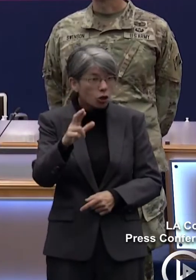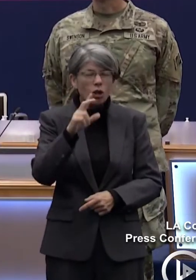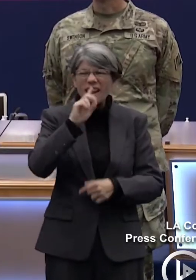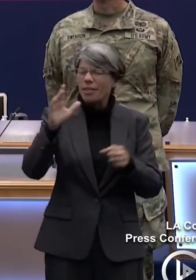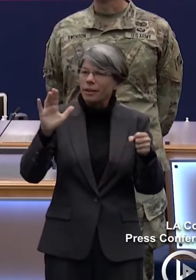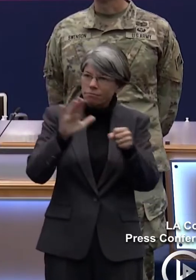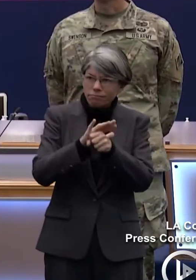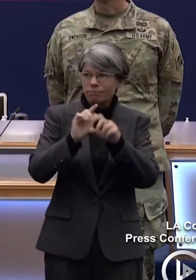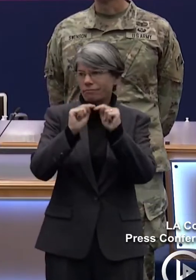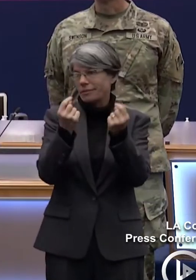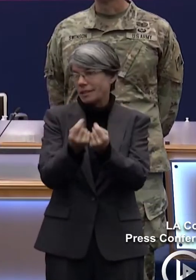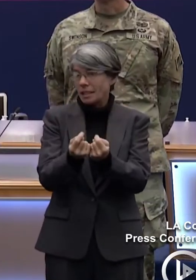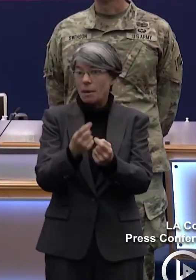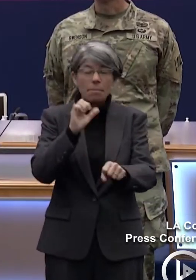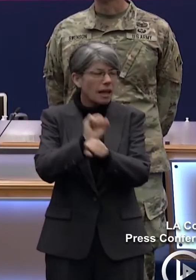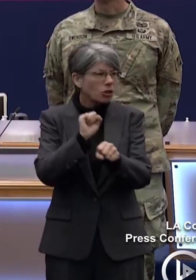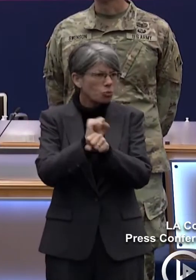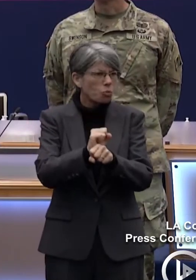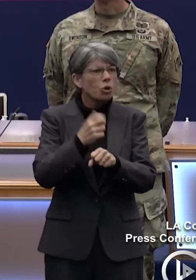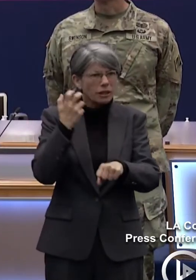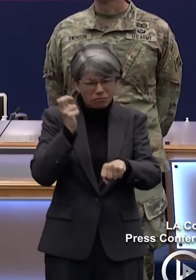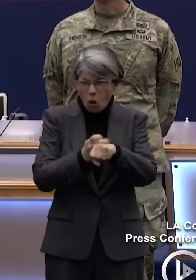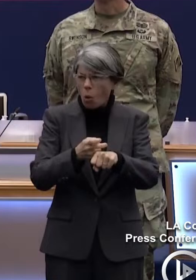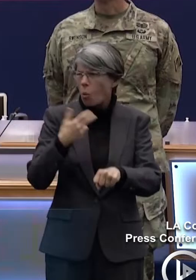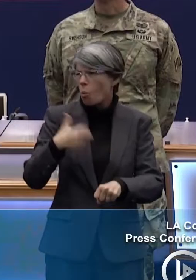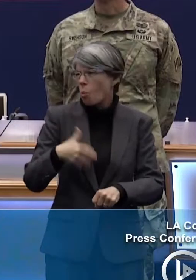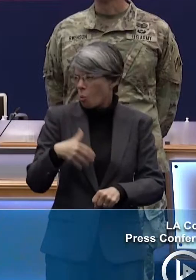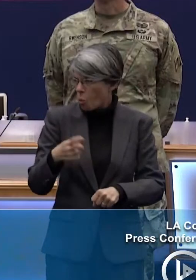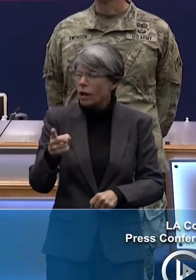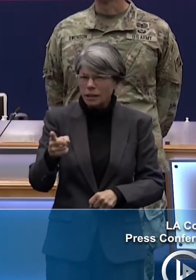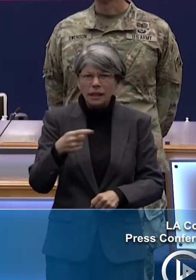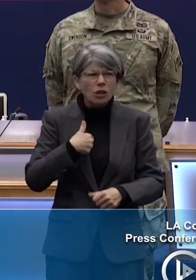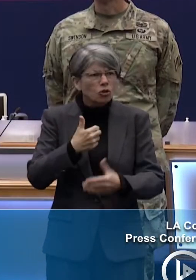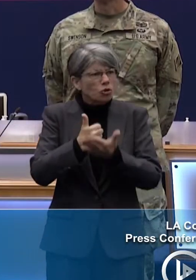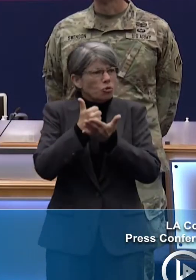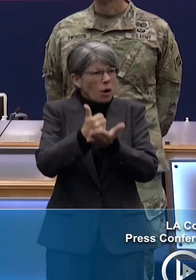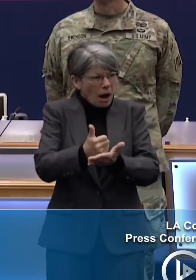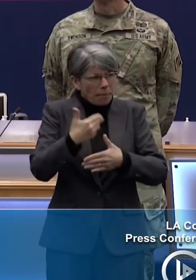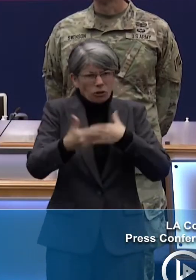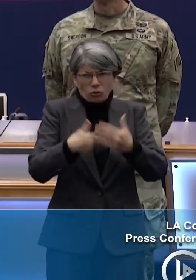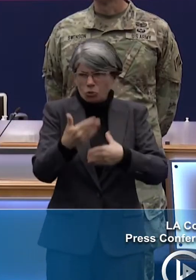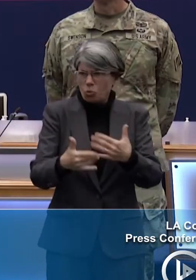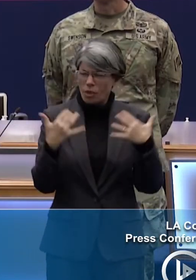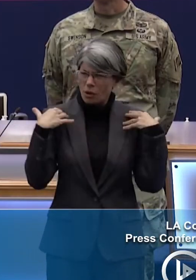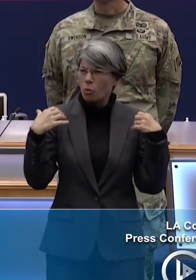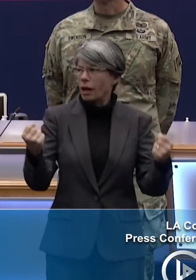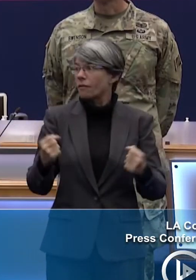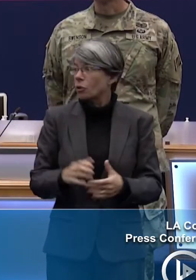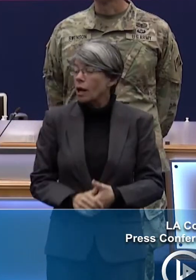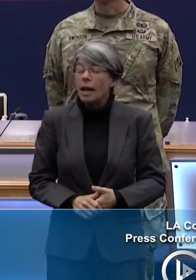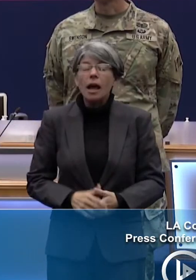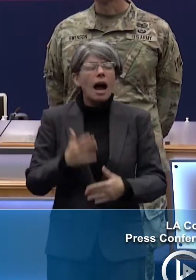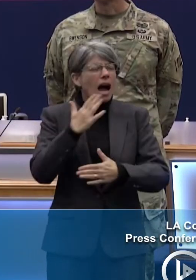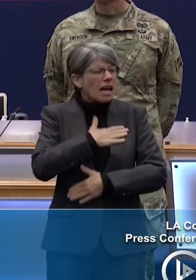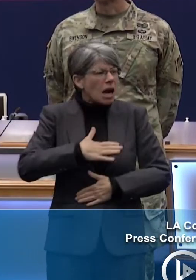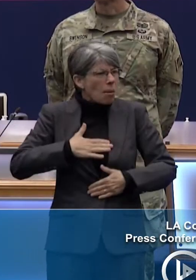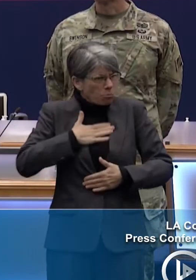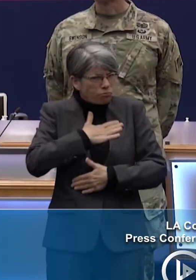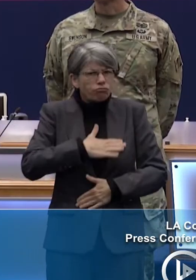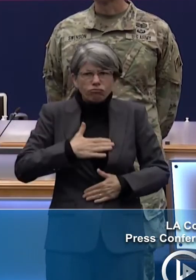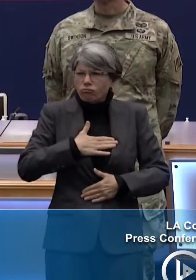entire team that's working so diligently to help us through this wildlife recovery. I especially